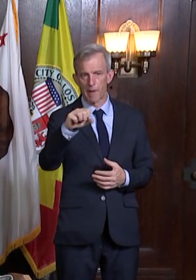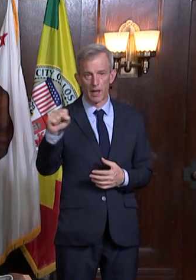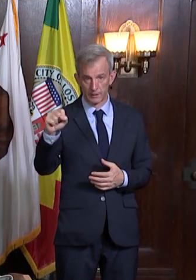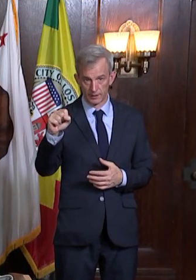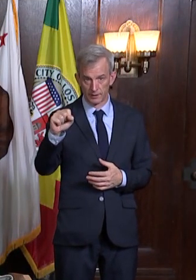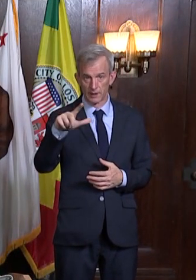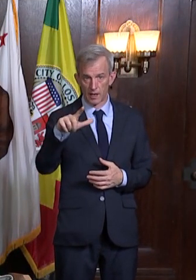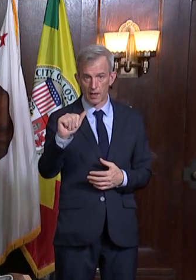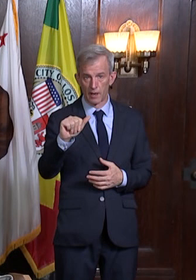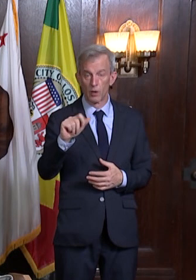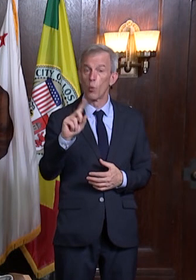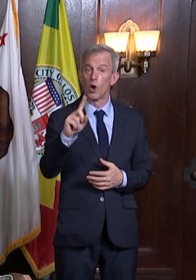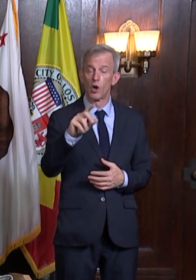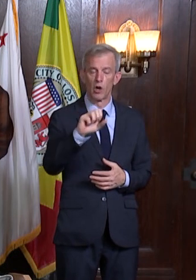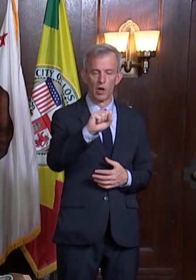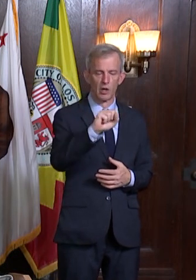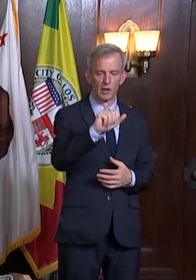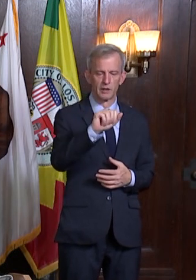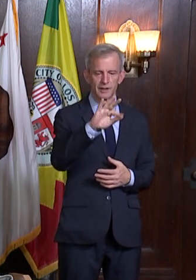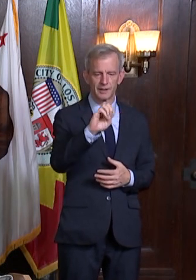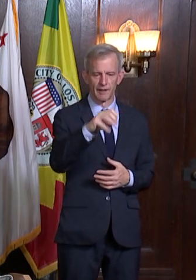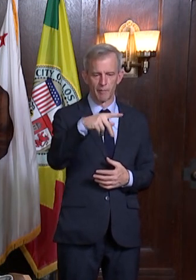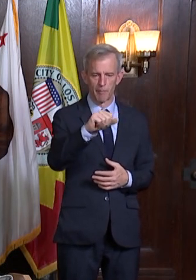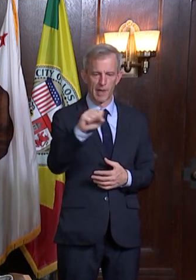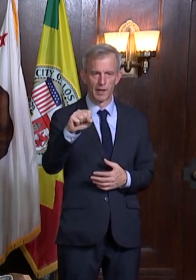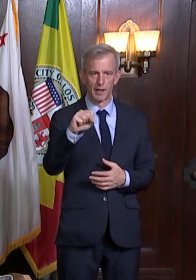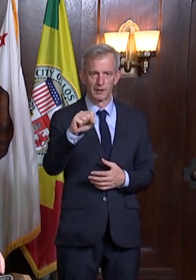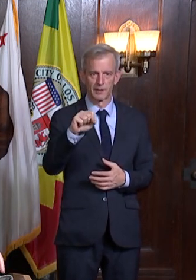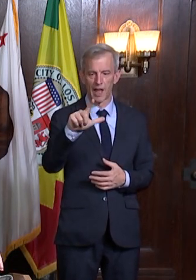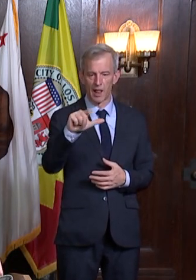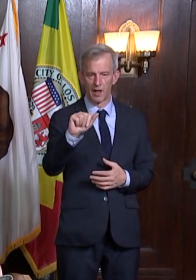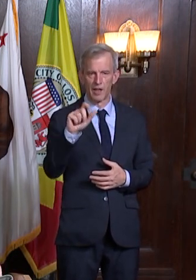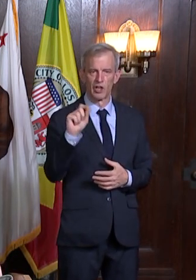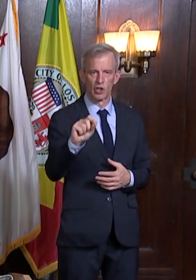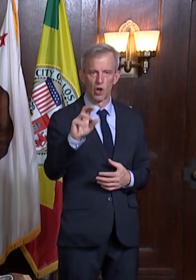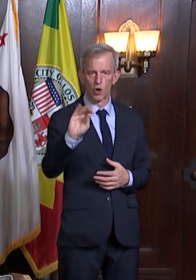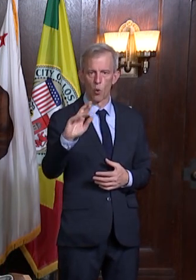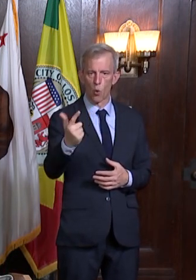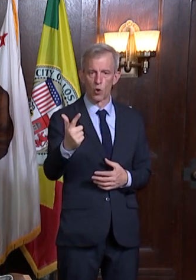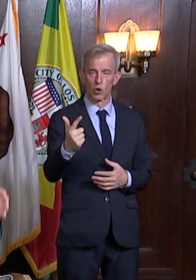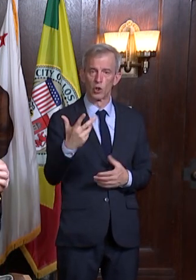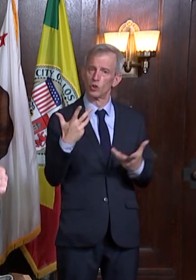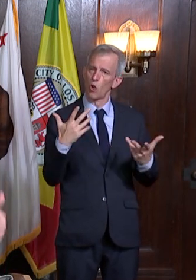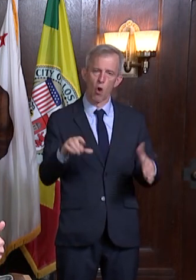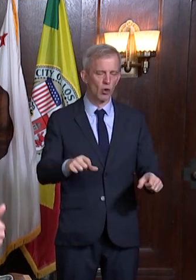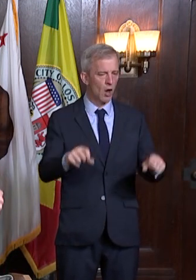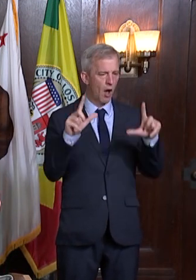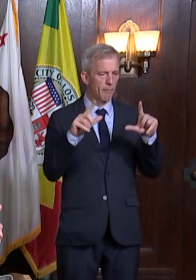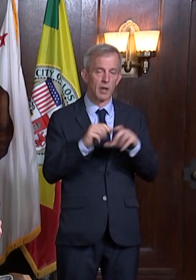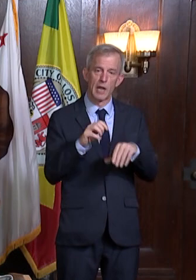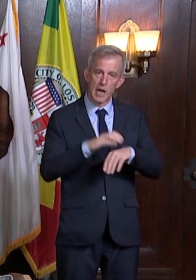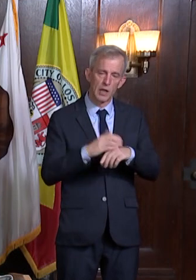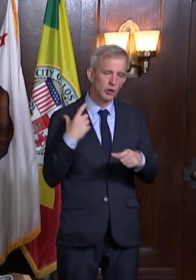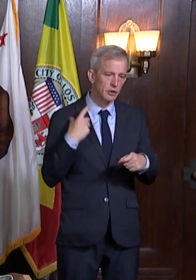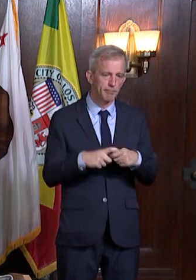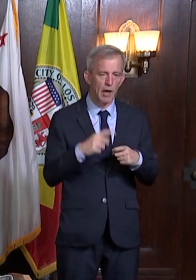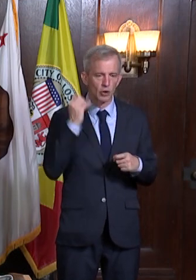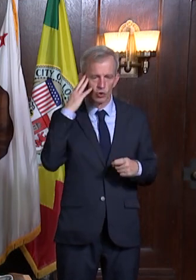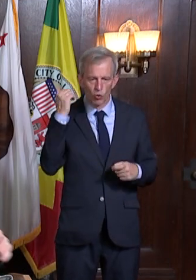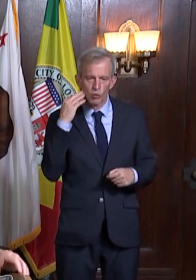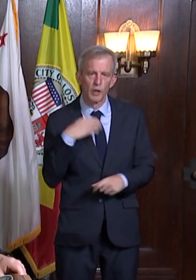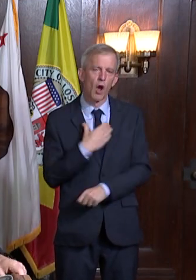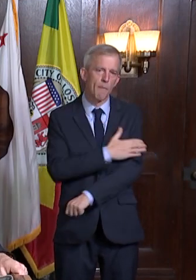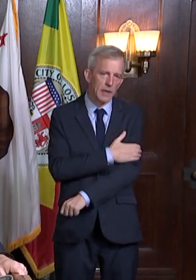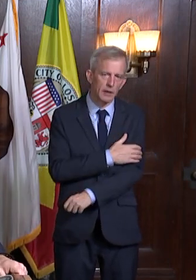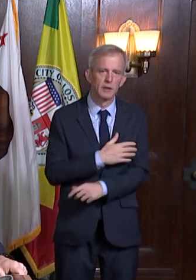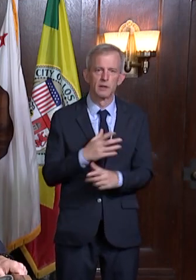download and post at safepassla.org. And it's available already, not just in English, but in Spanish, Korean, and Armenian, and we're